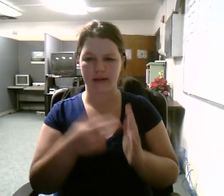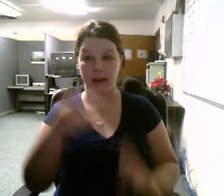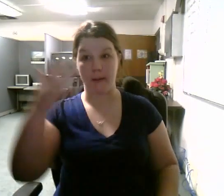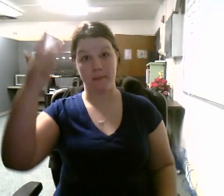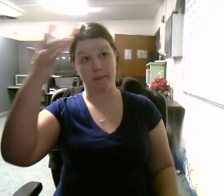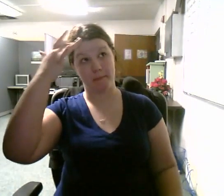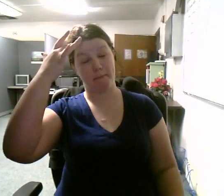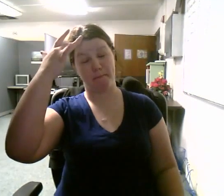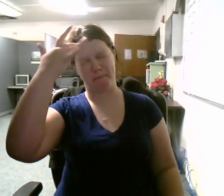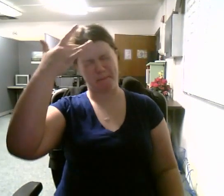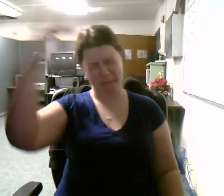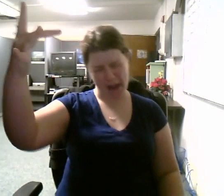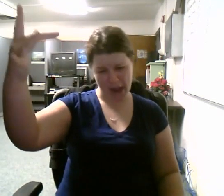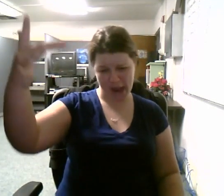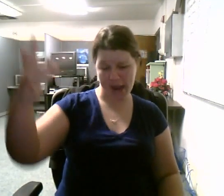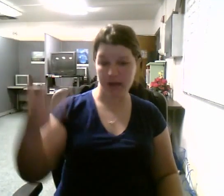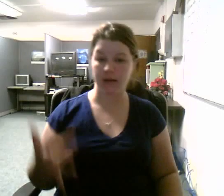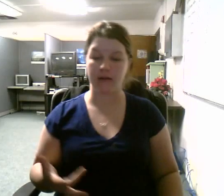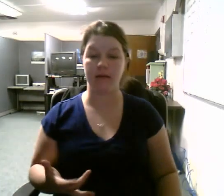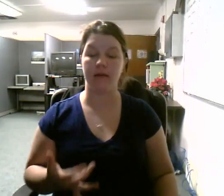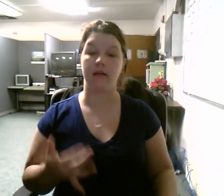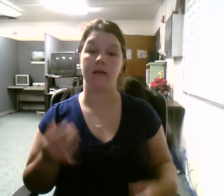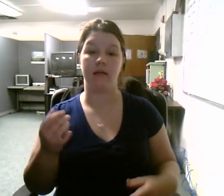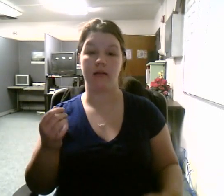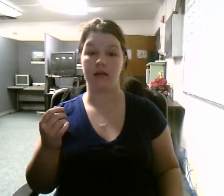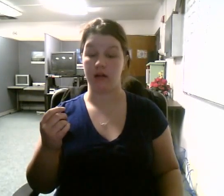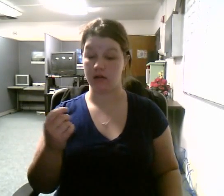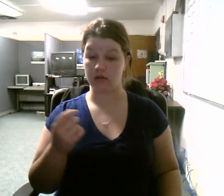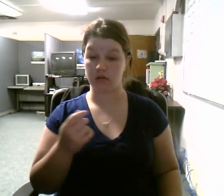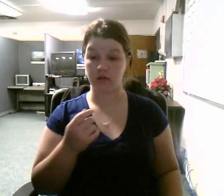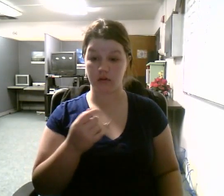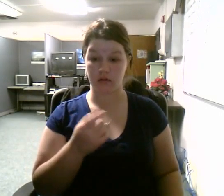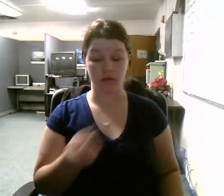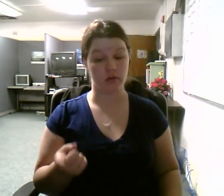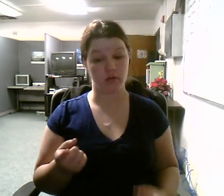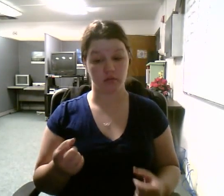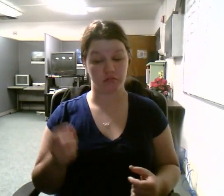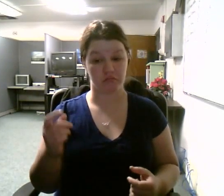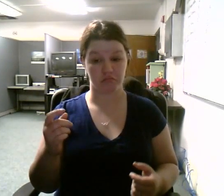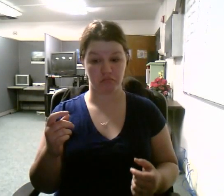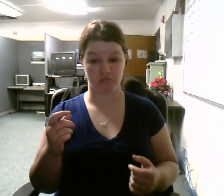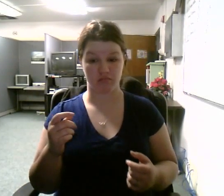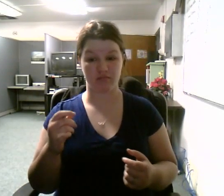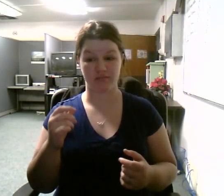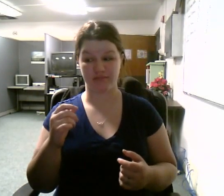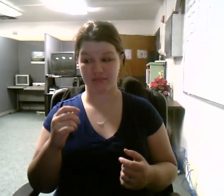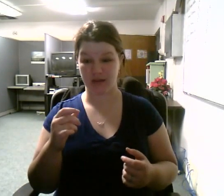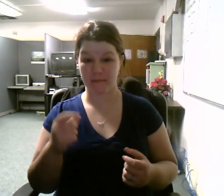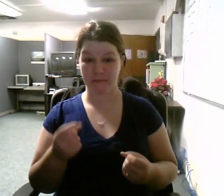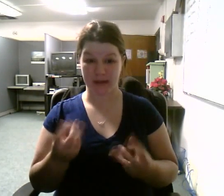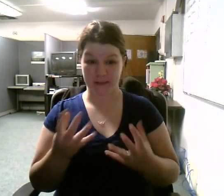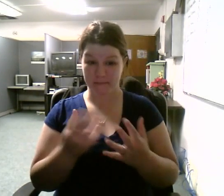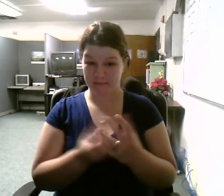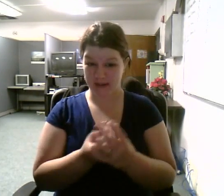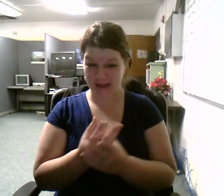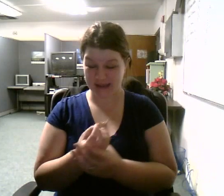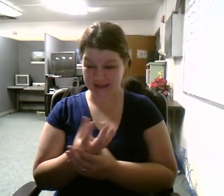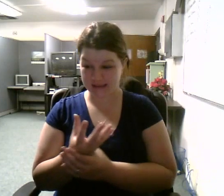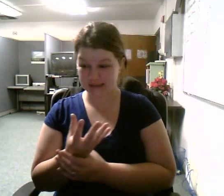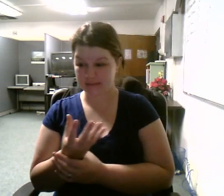find plants of the same species with multiple sets of chromosomes. Chromosomes work with other nucleic acids in